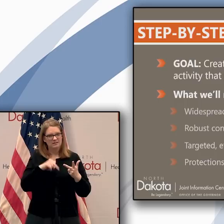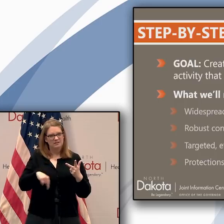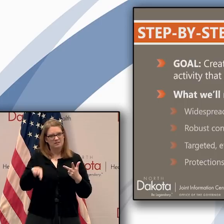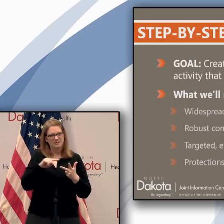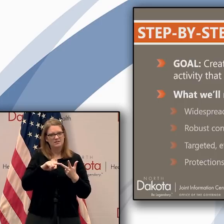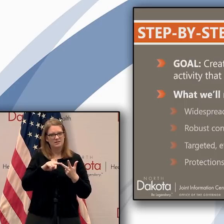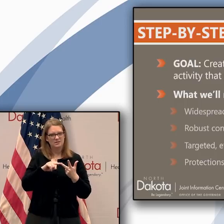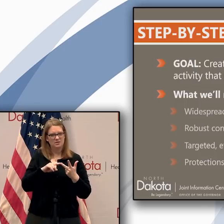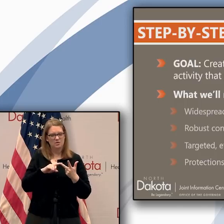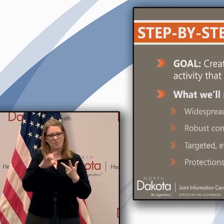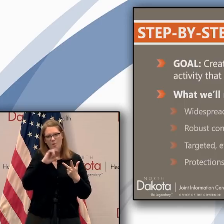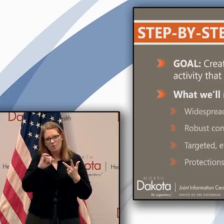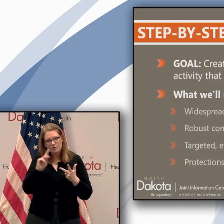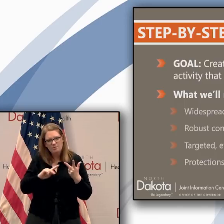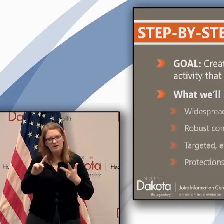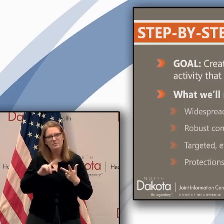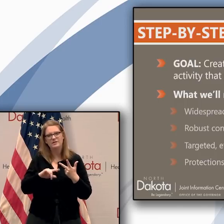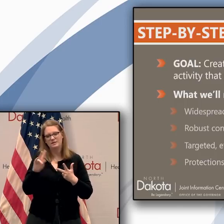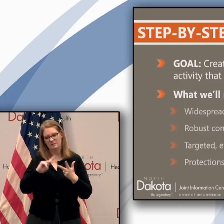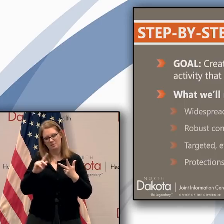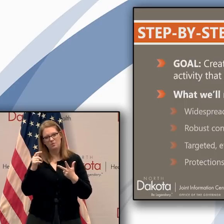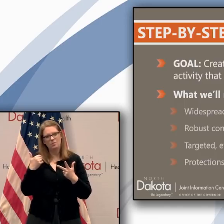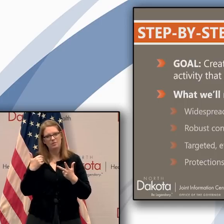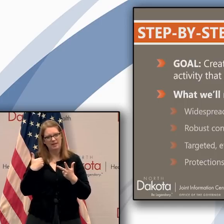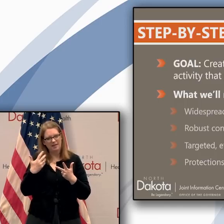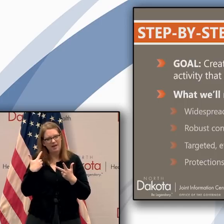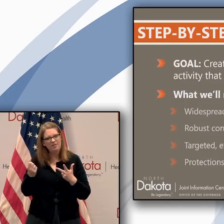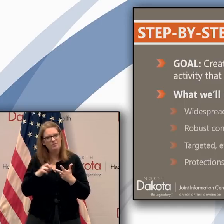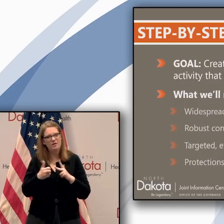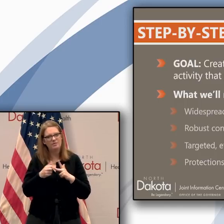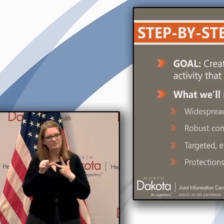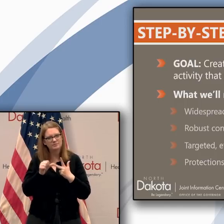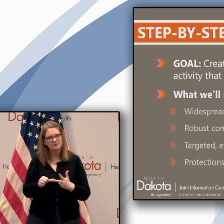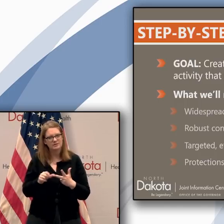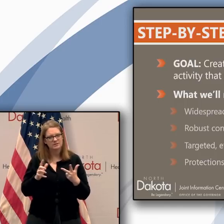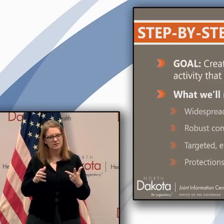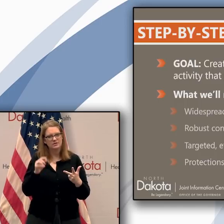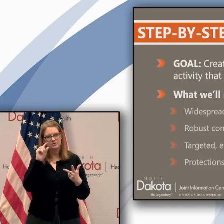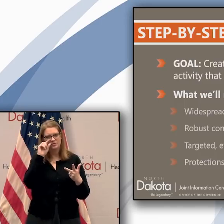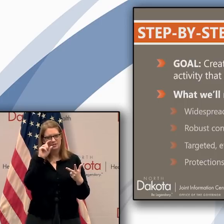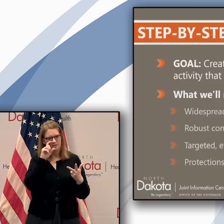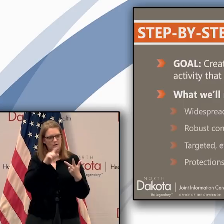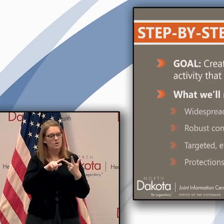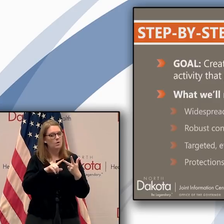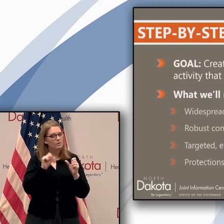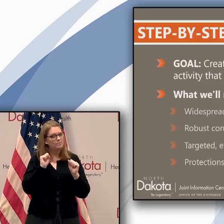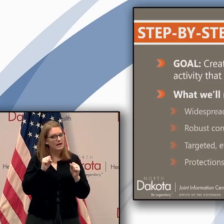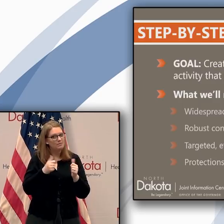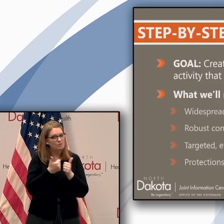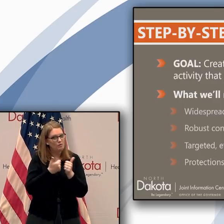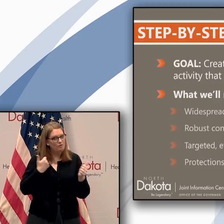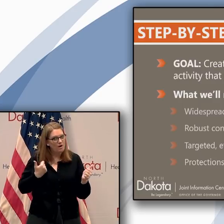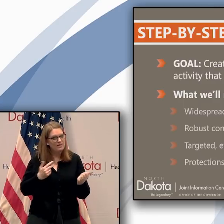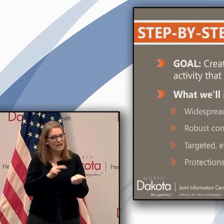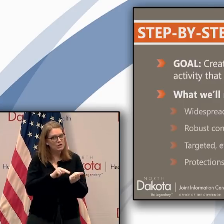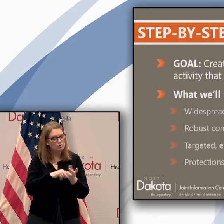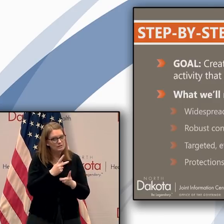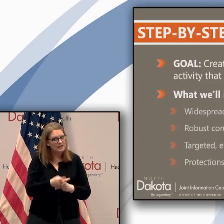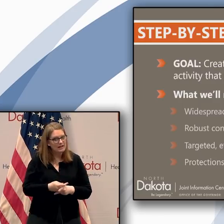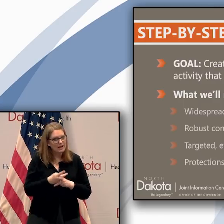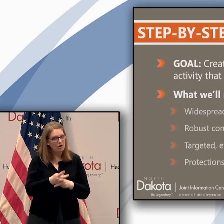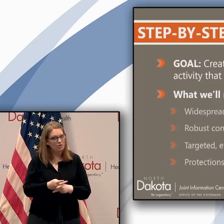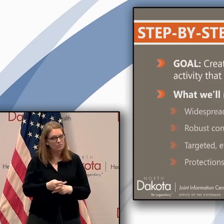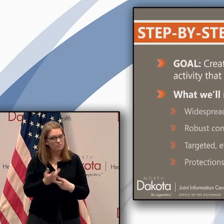good job we've been able to keep any kind of widespread crisis out of a nursing and long-term care facility so